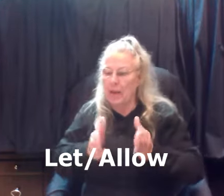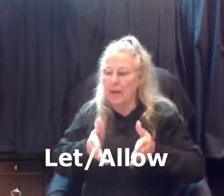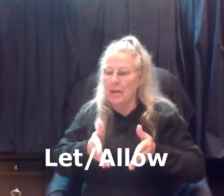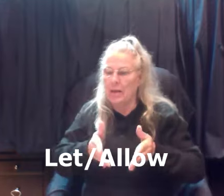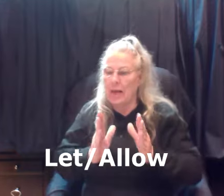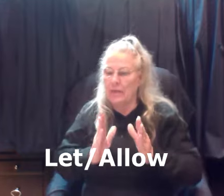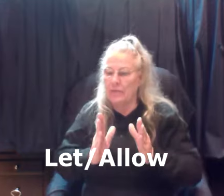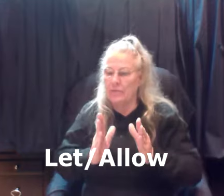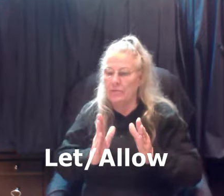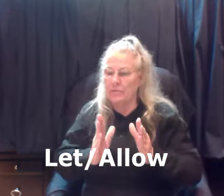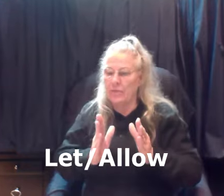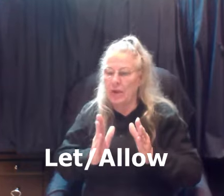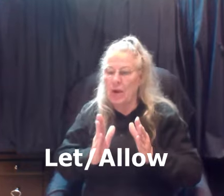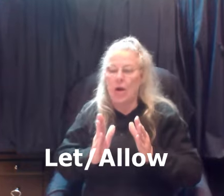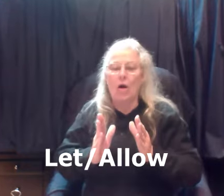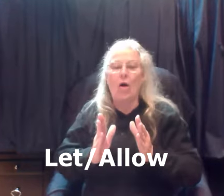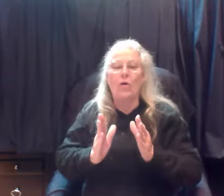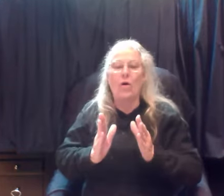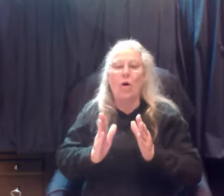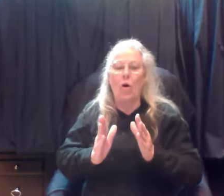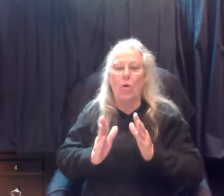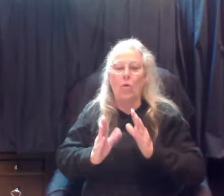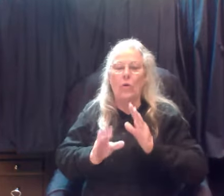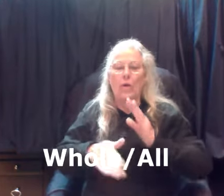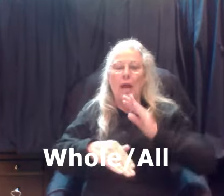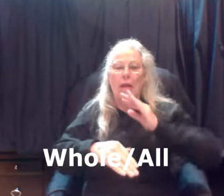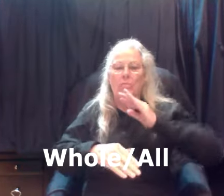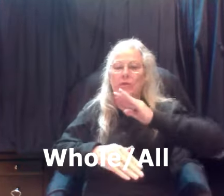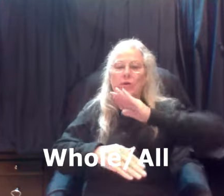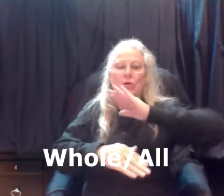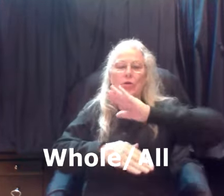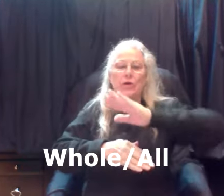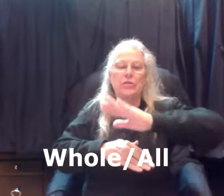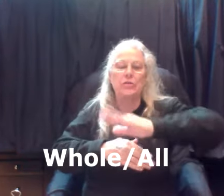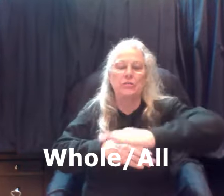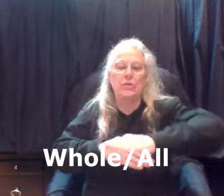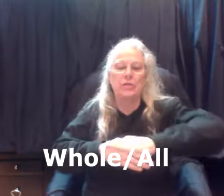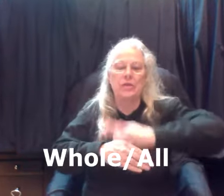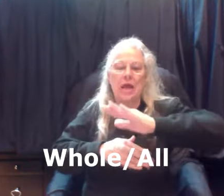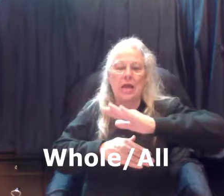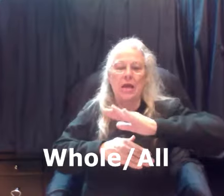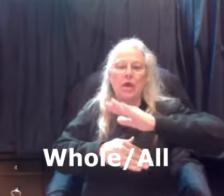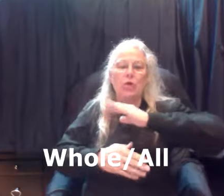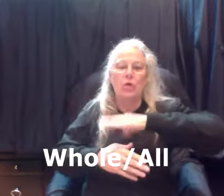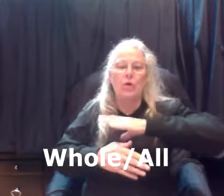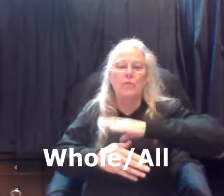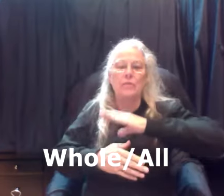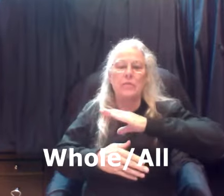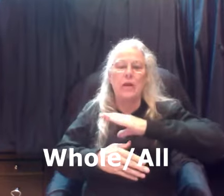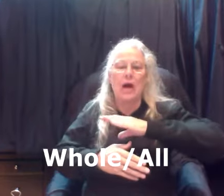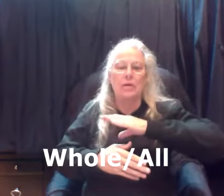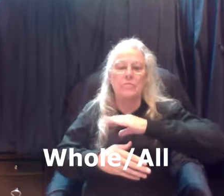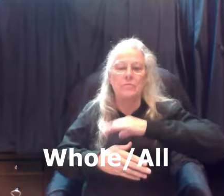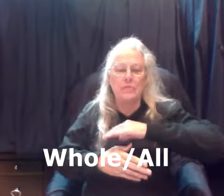Let. Hold. And there you're going to take your non